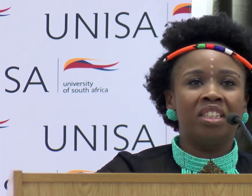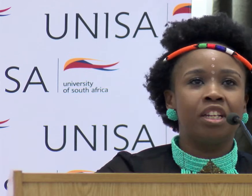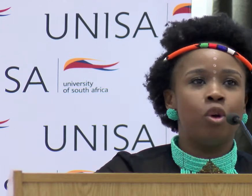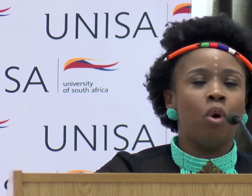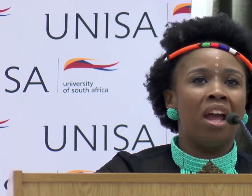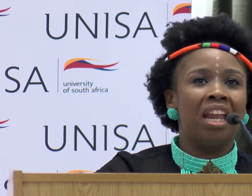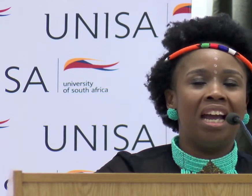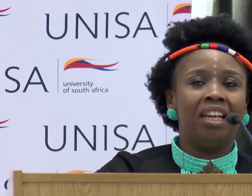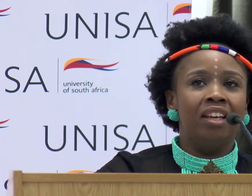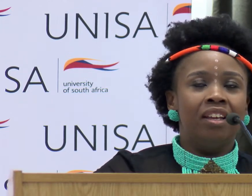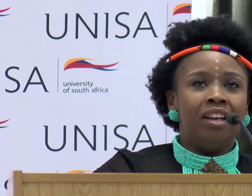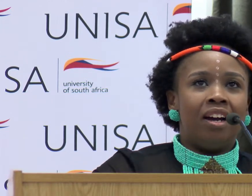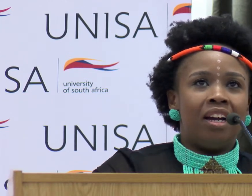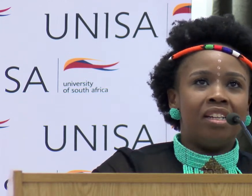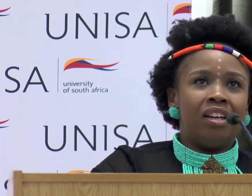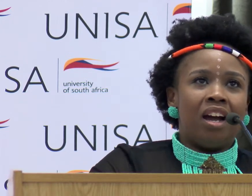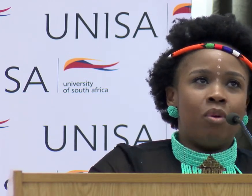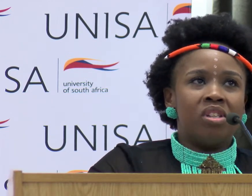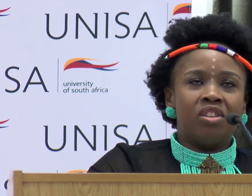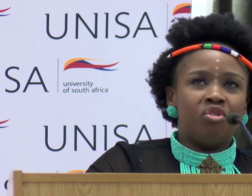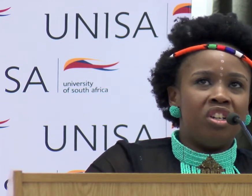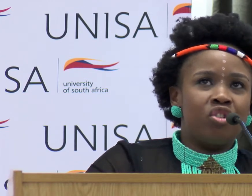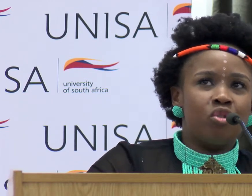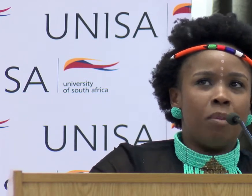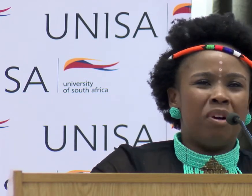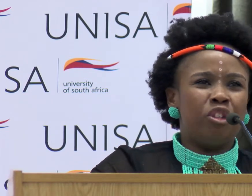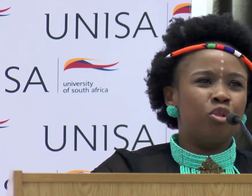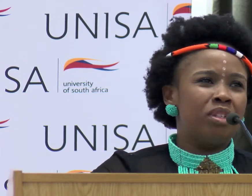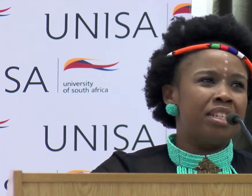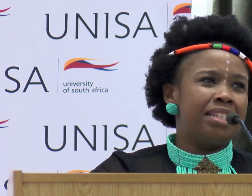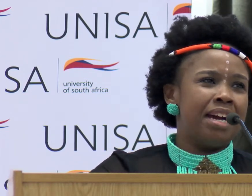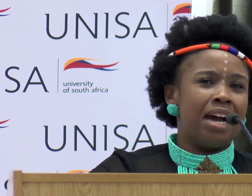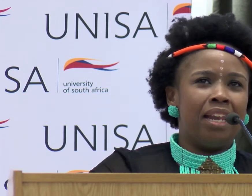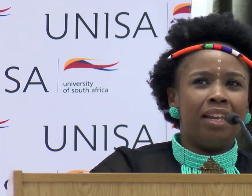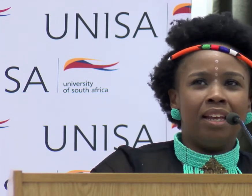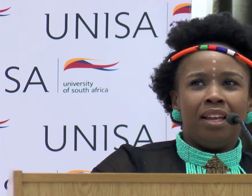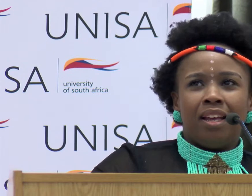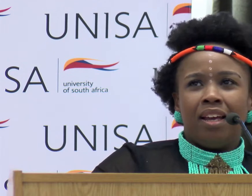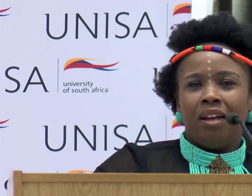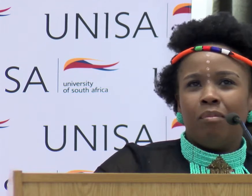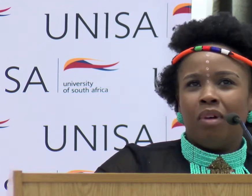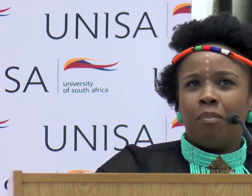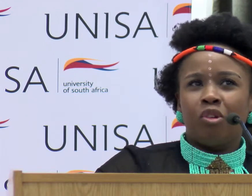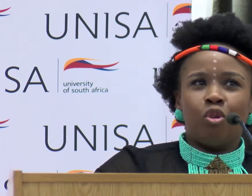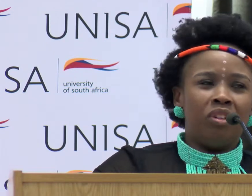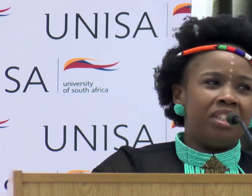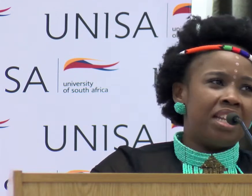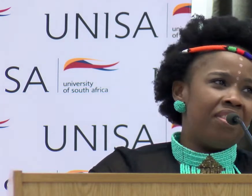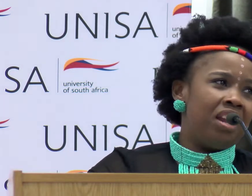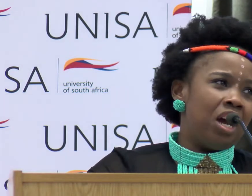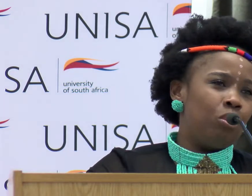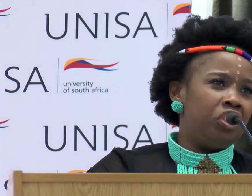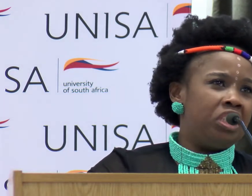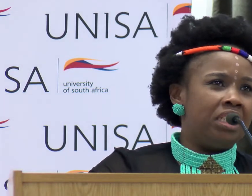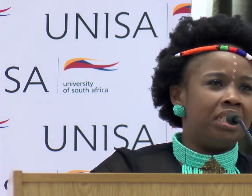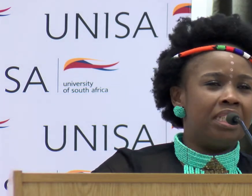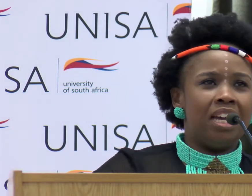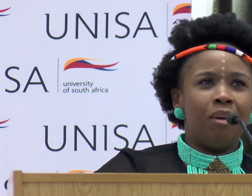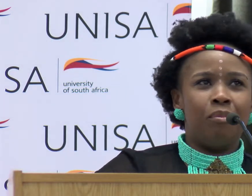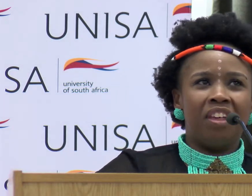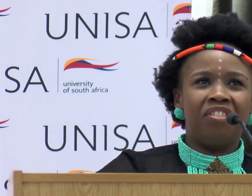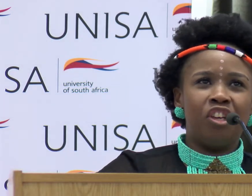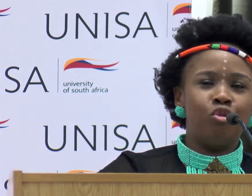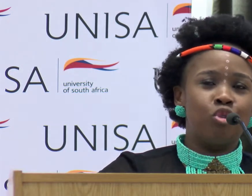For once in a while, I wasn't really sure about Tsotsital, about all these other